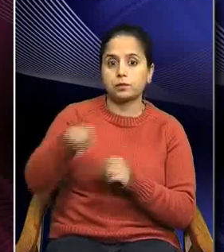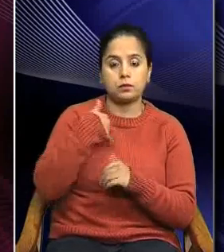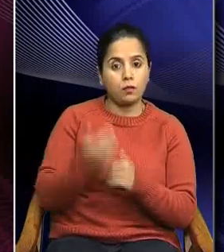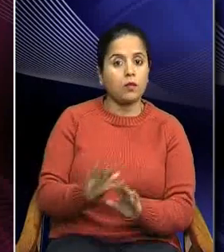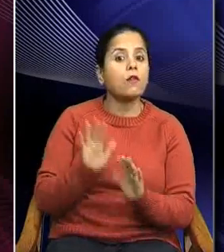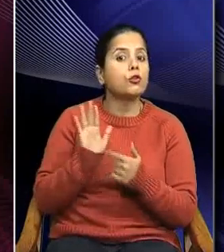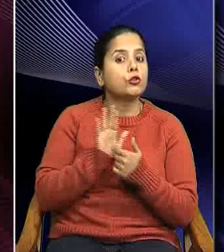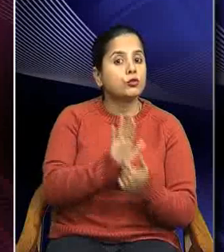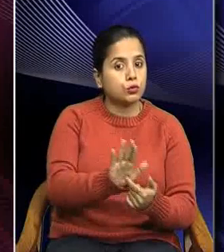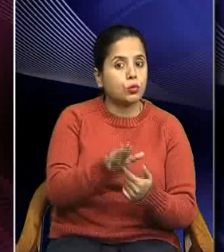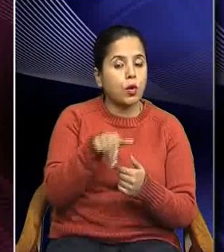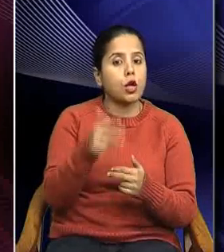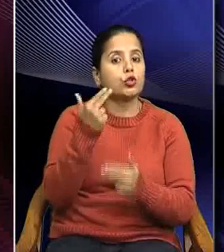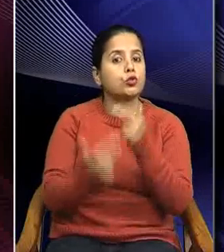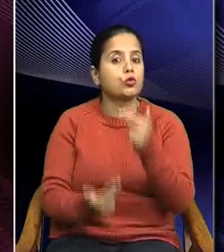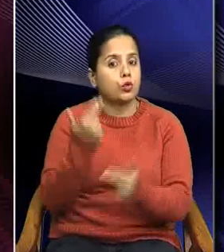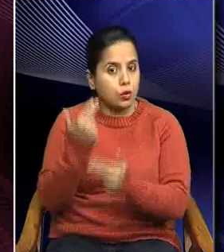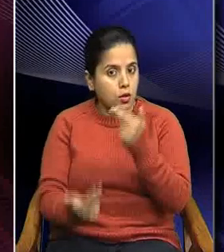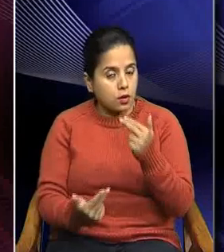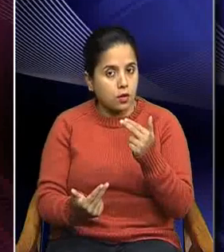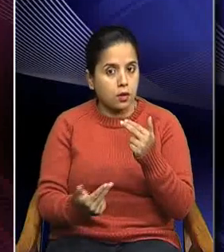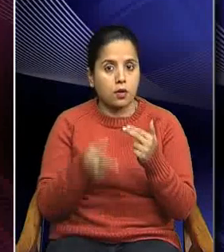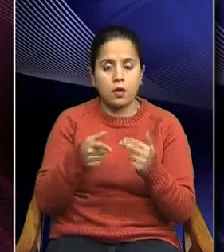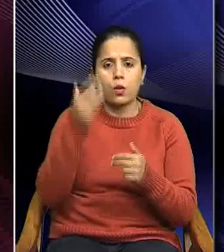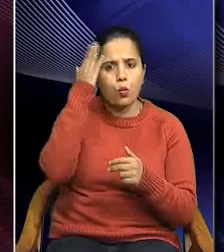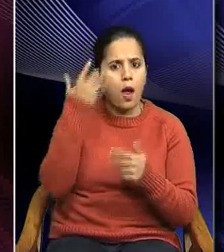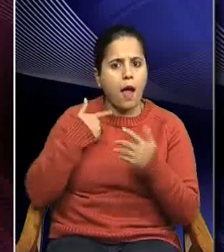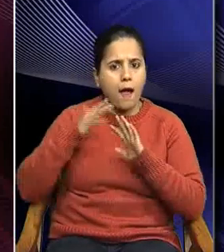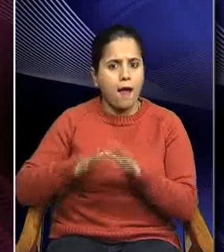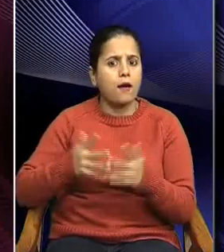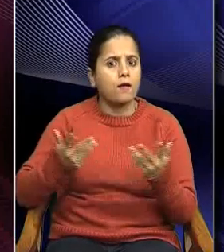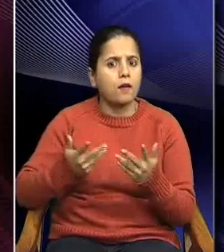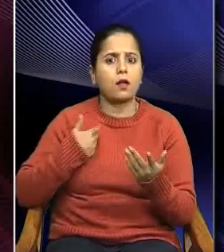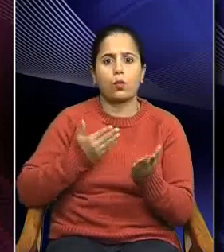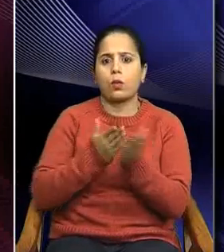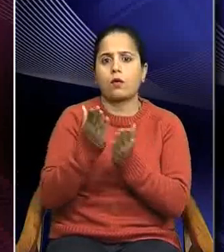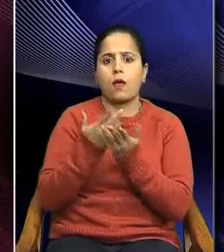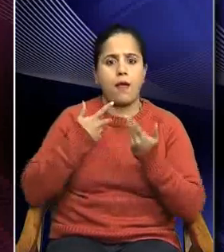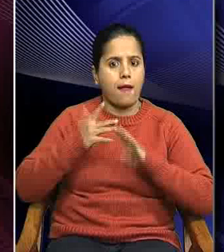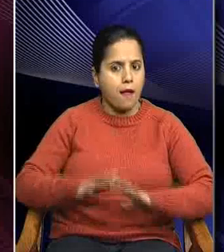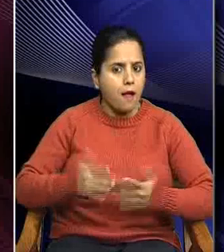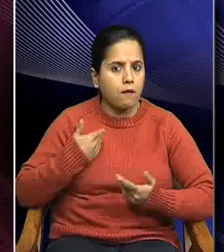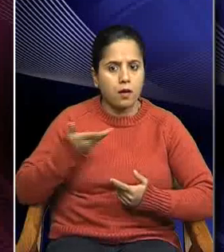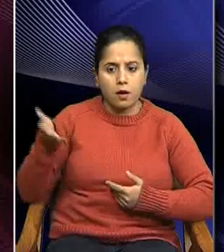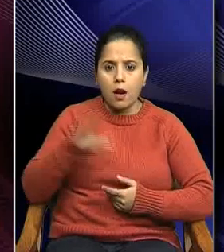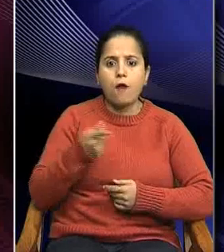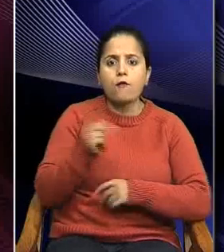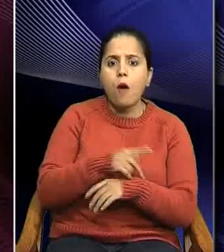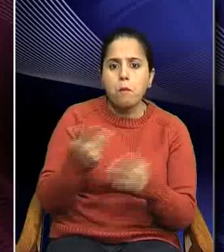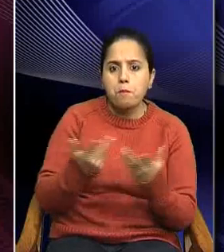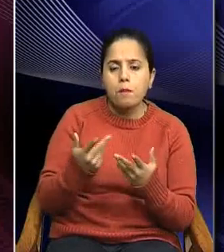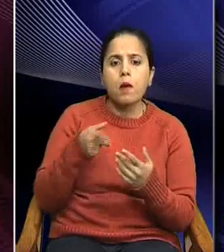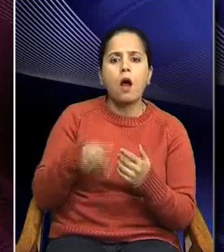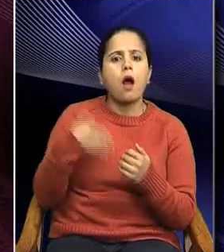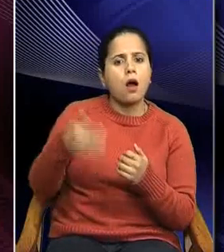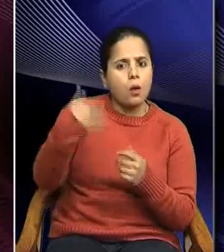presented the narrative of why we exist, the way we exist, and where we came from, and so forth.